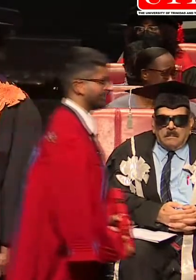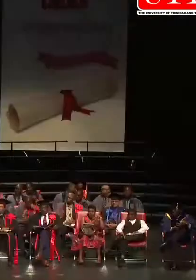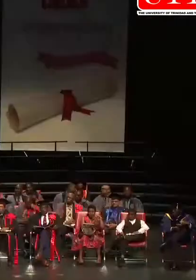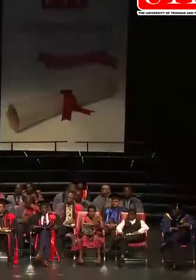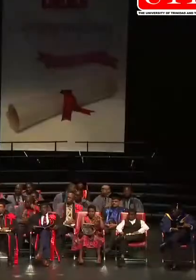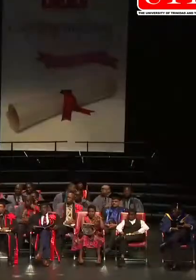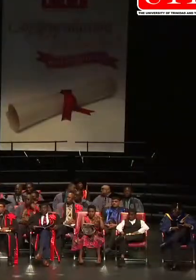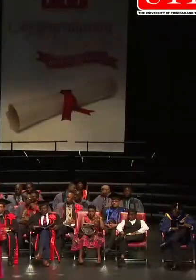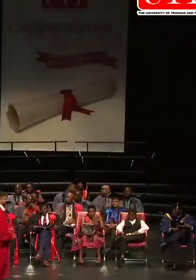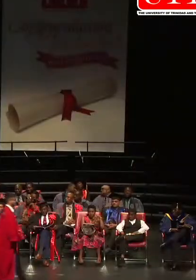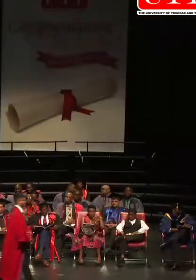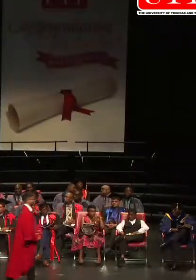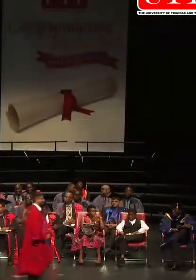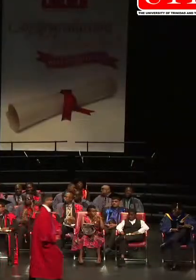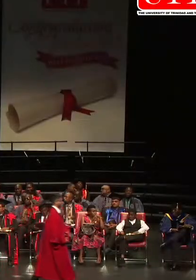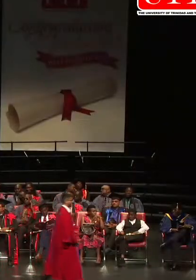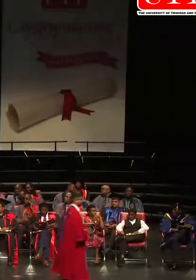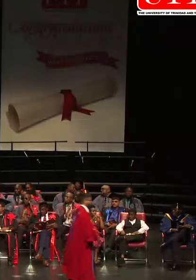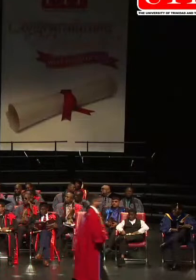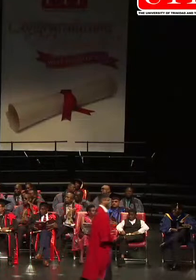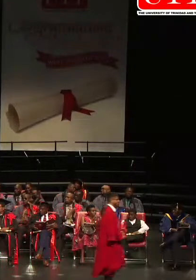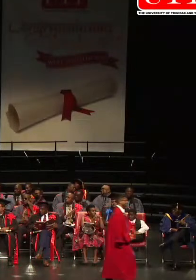Ato Kenya Rodcliffe.